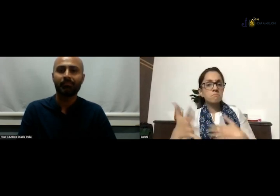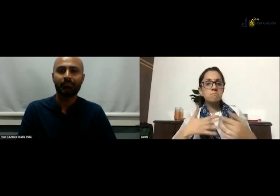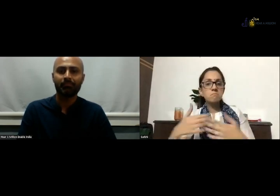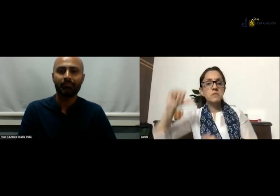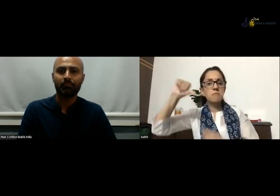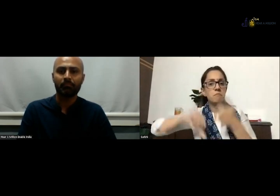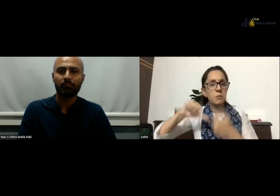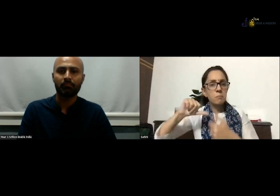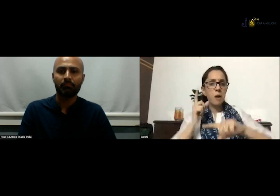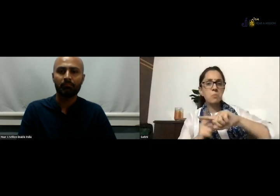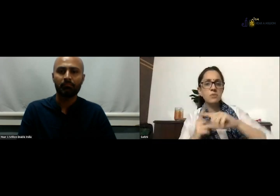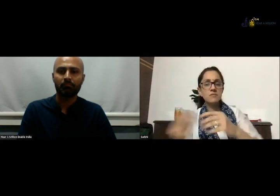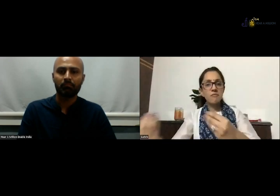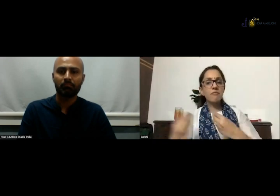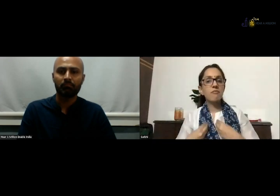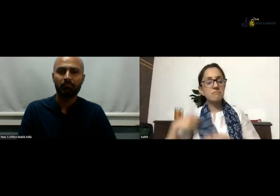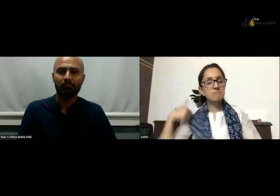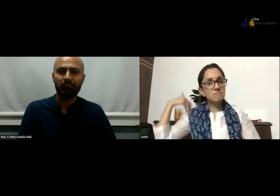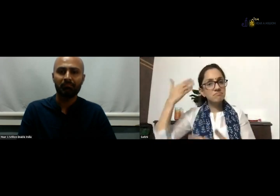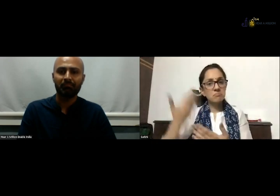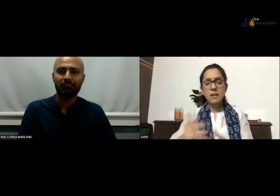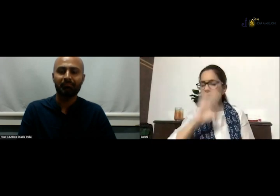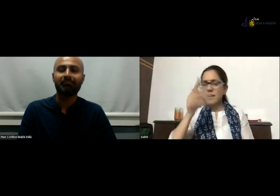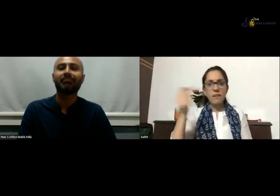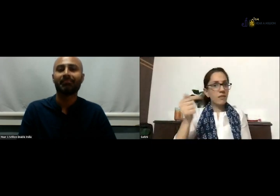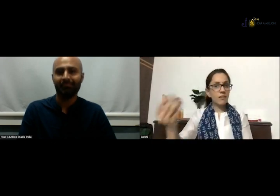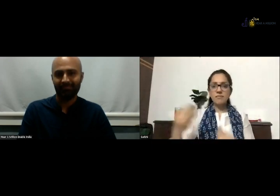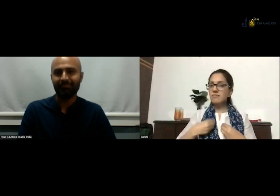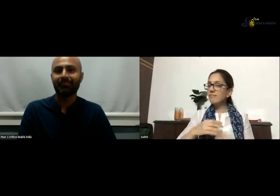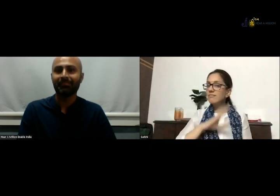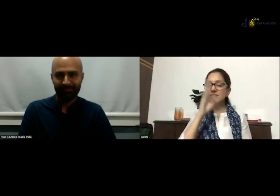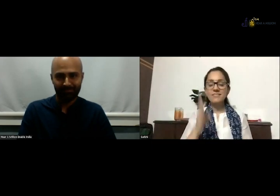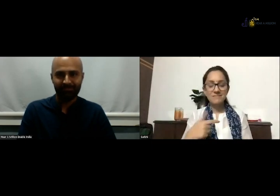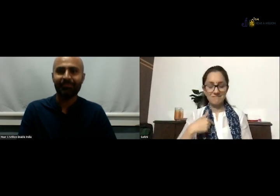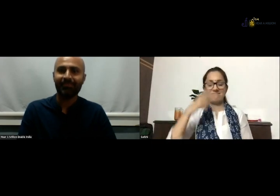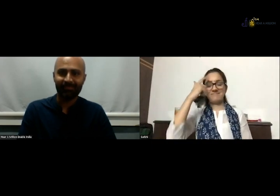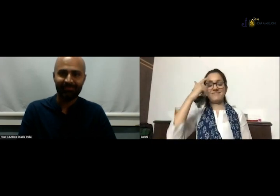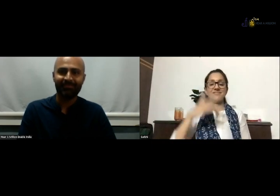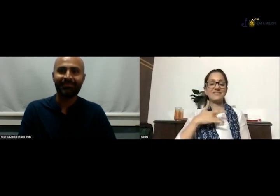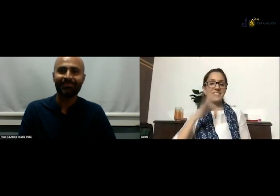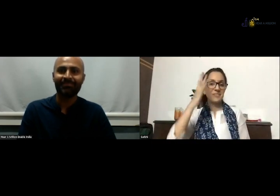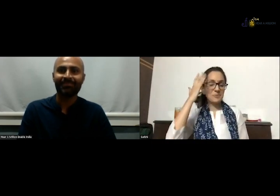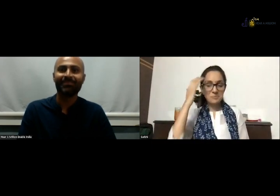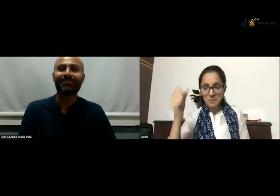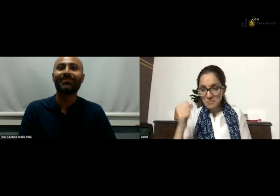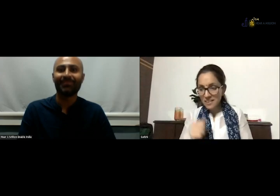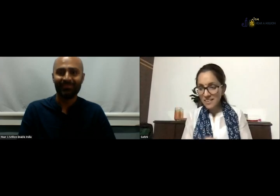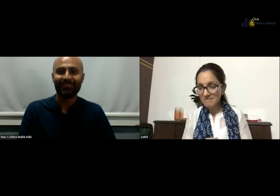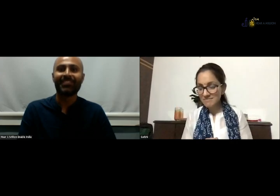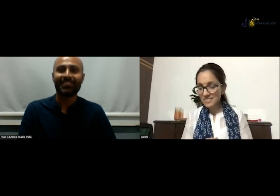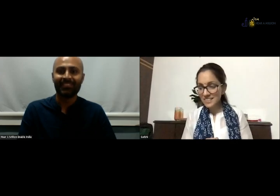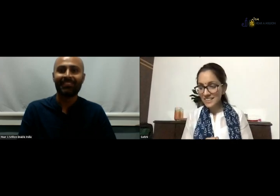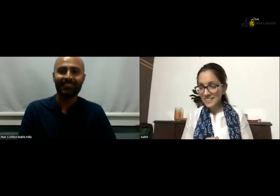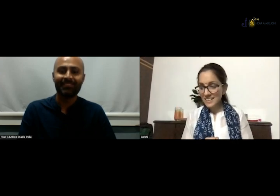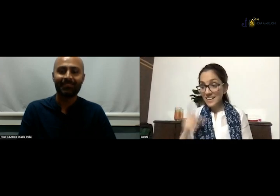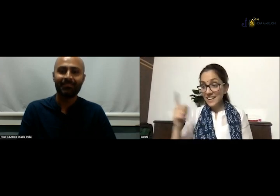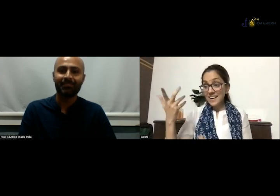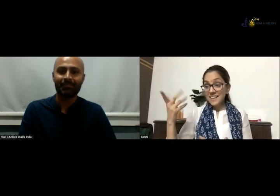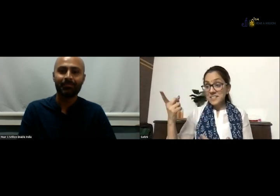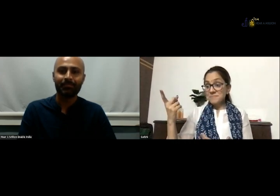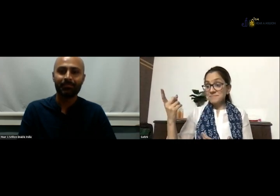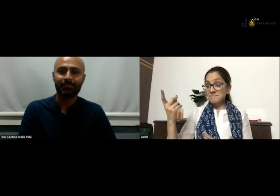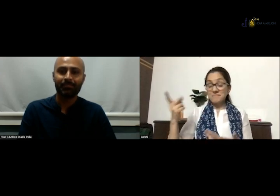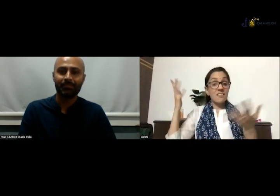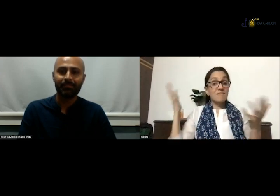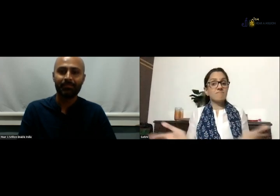confident, not underconfident, always used to support deaf people. She never gave me negative feedback. She was always